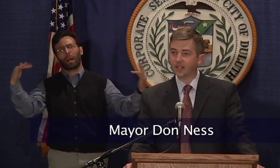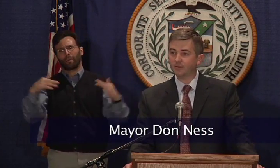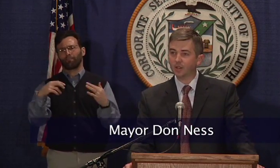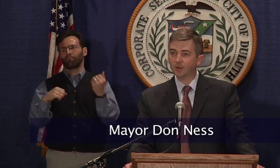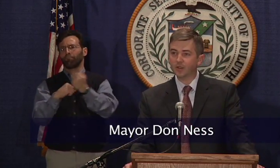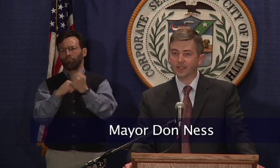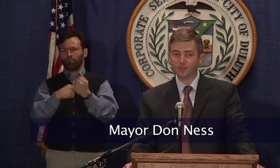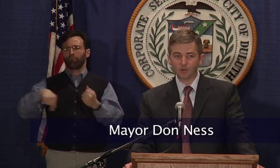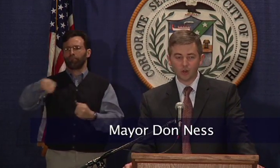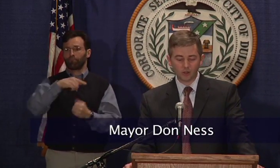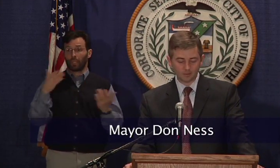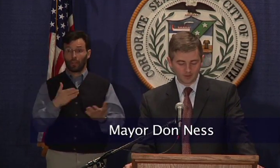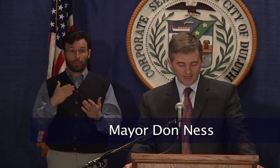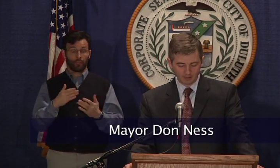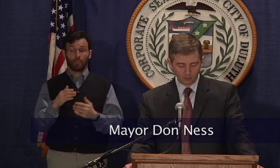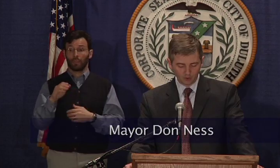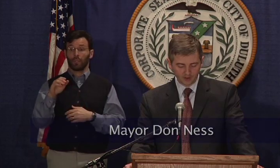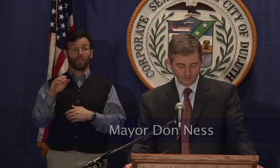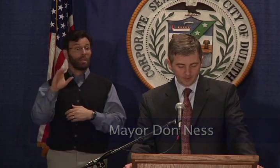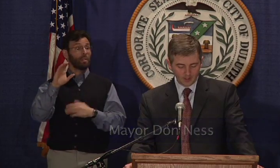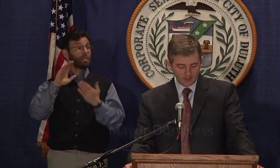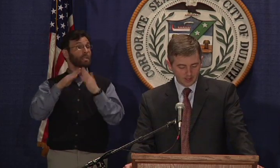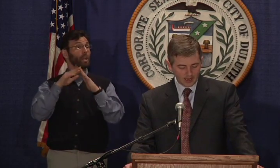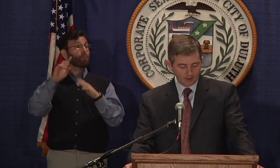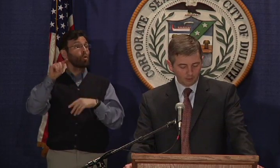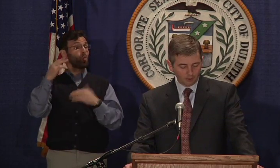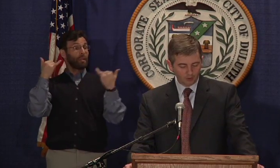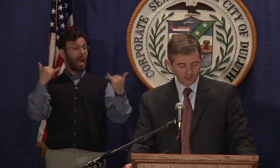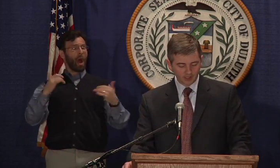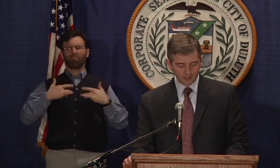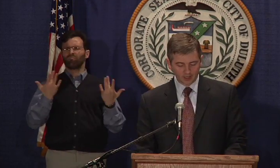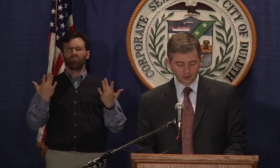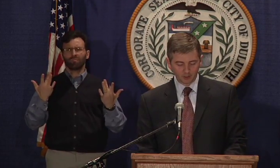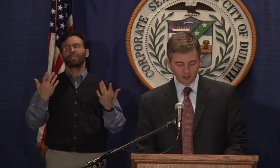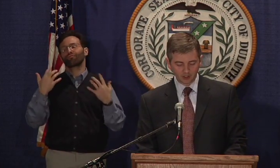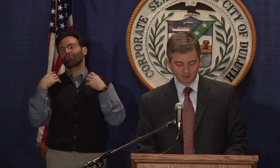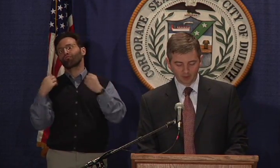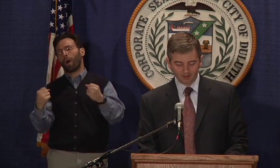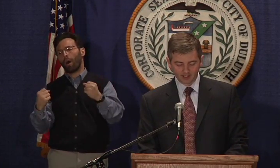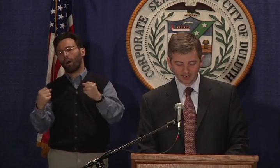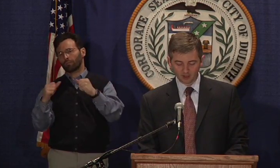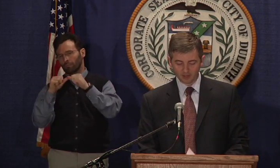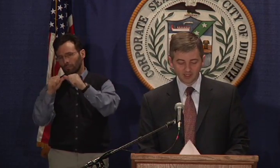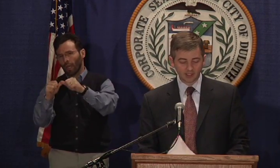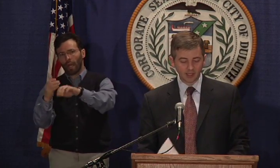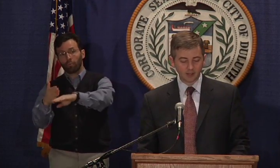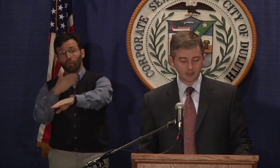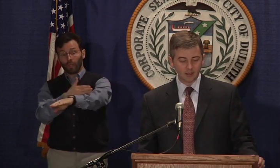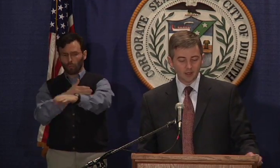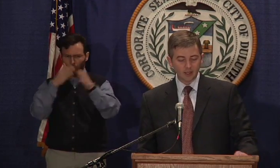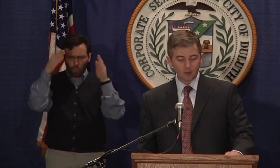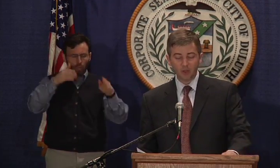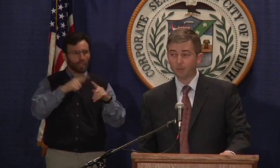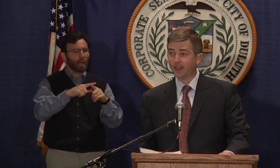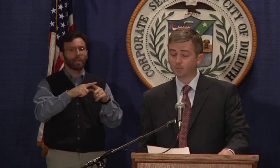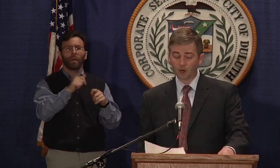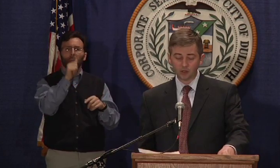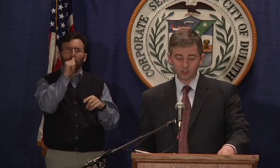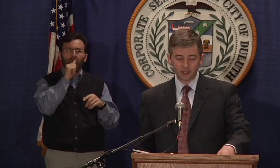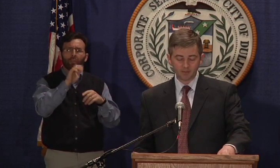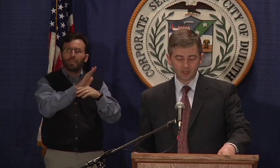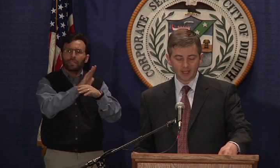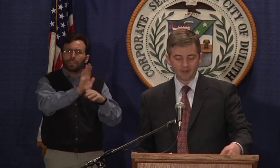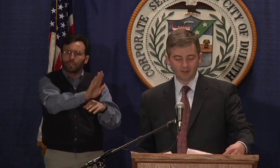of the city of Duluth is strong and improving. Tonight, we will focus on the contributions of private sector business leaders,